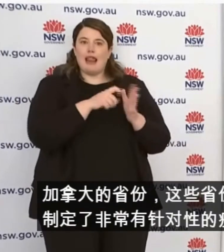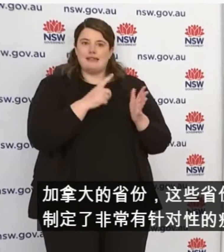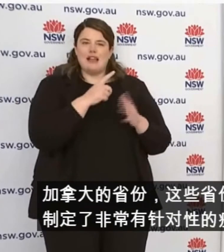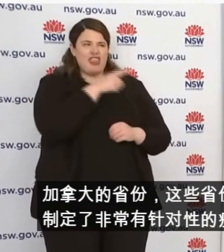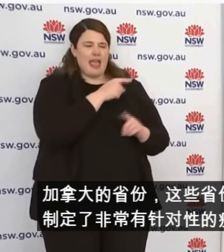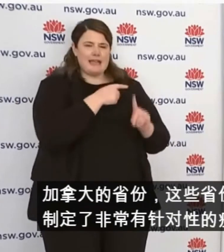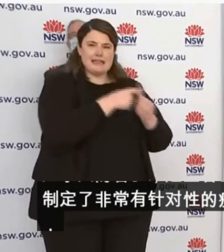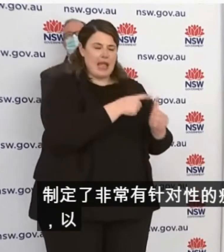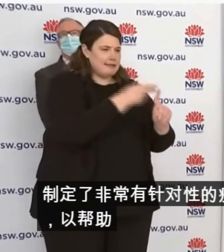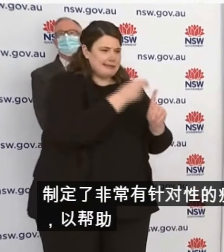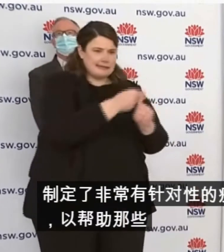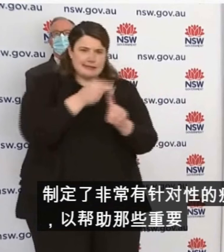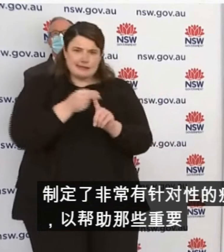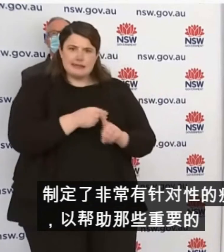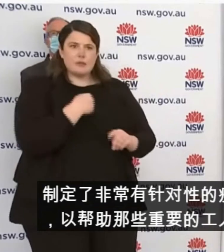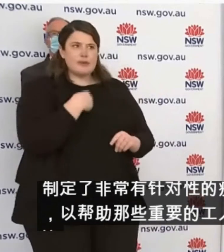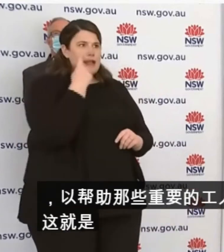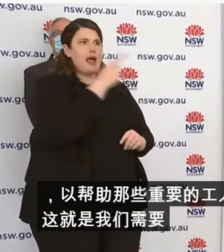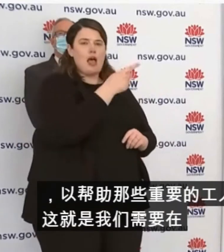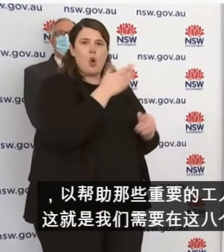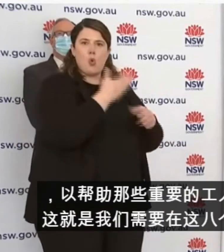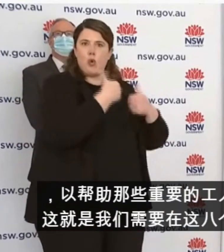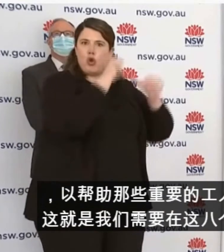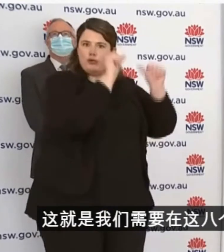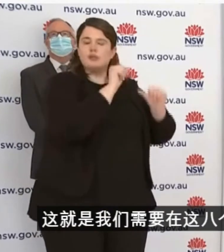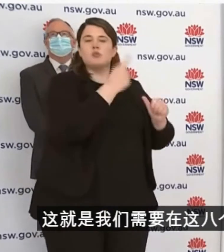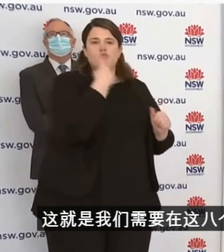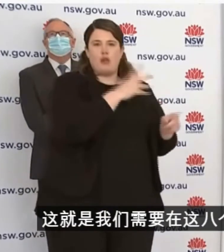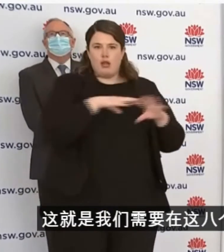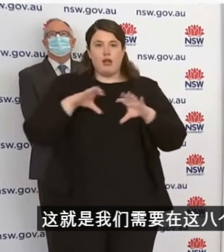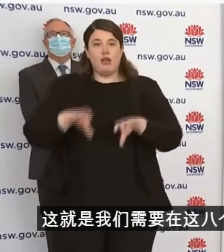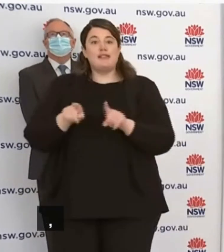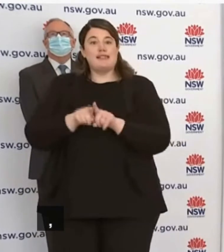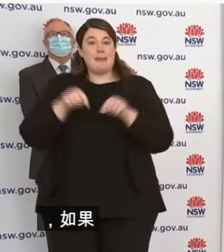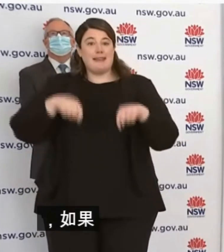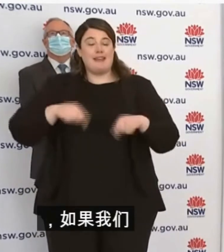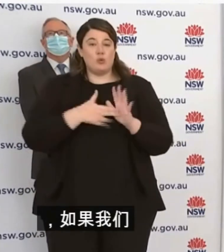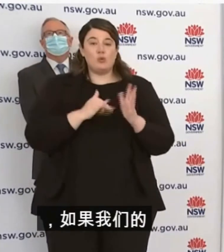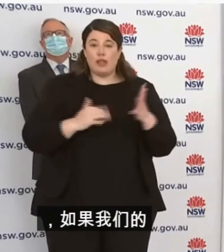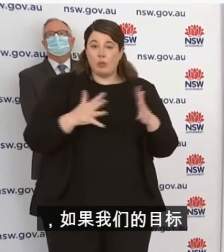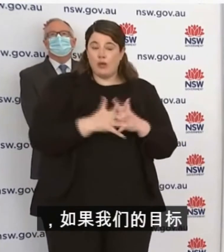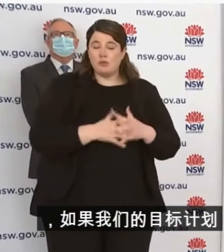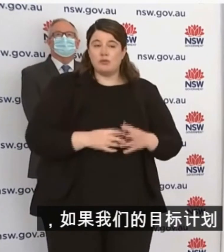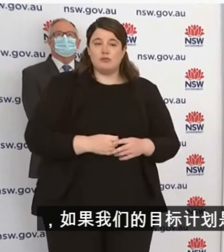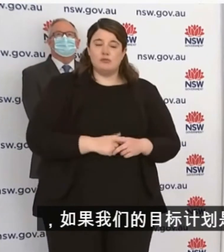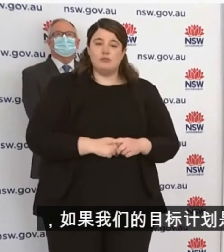vaccination program getting to those essential workers, and that's what we need to do in those 8 local government areas. And if our targeted program is clever